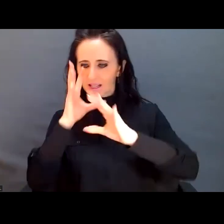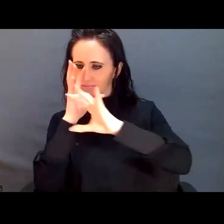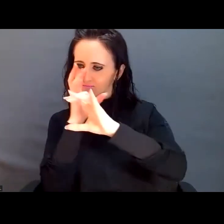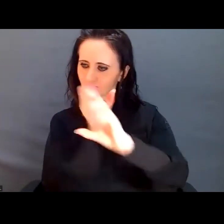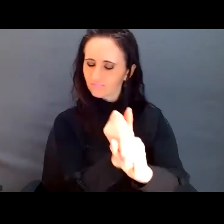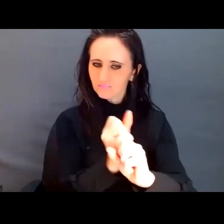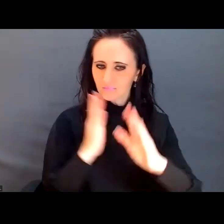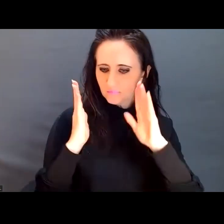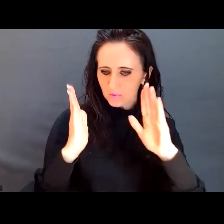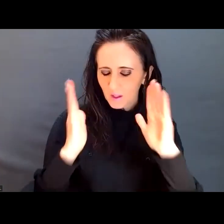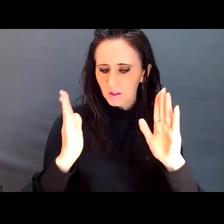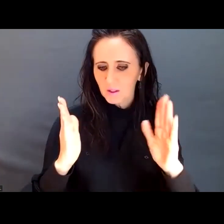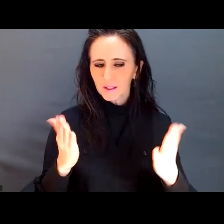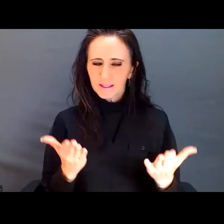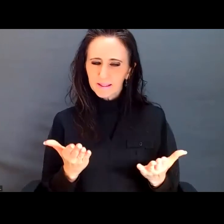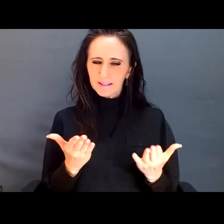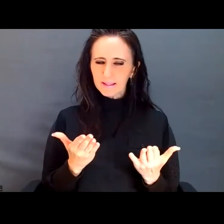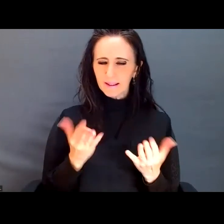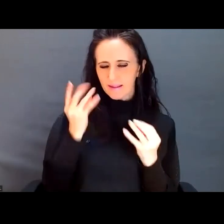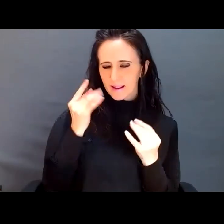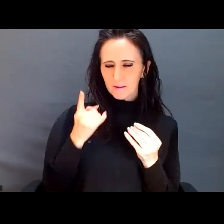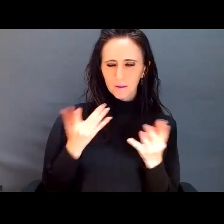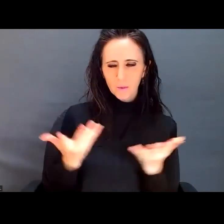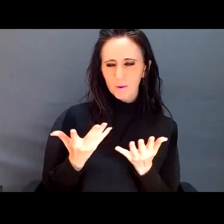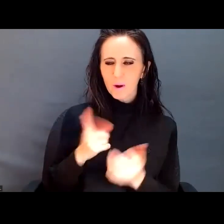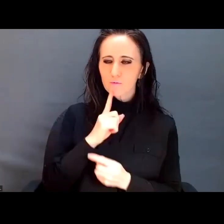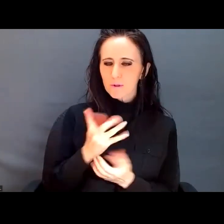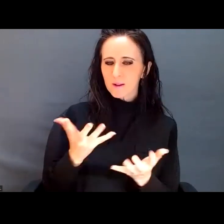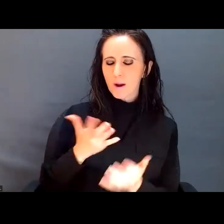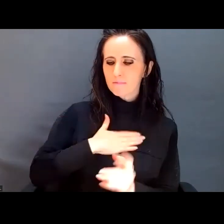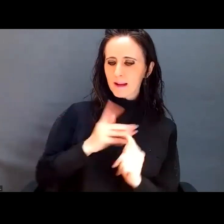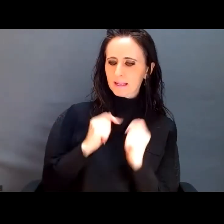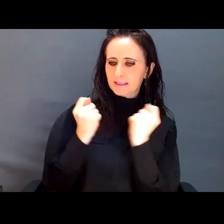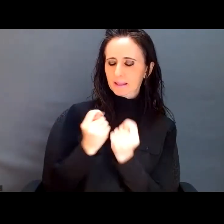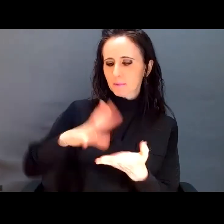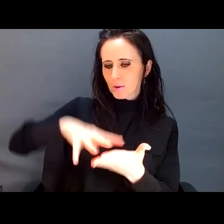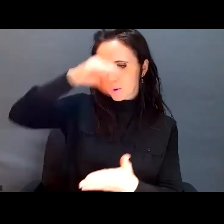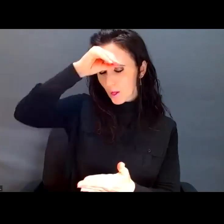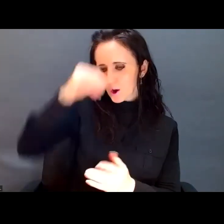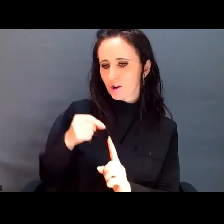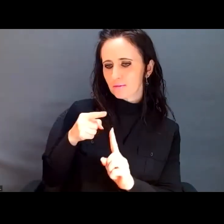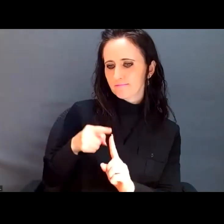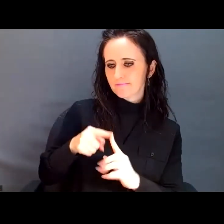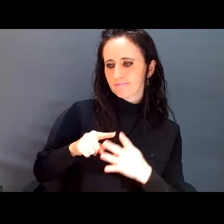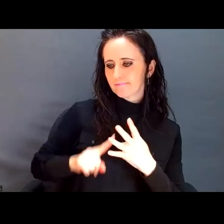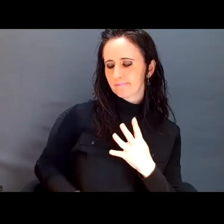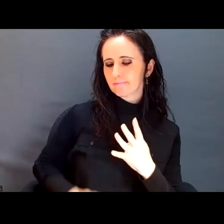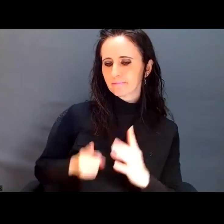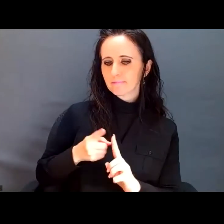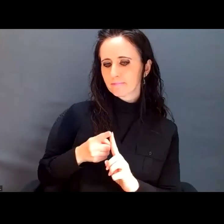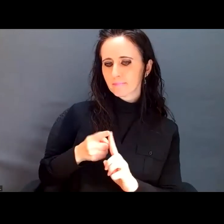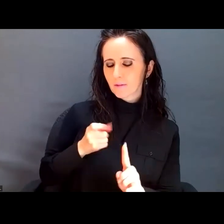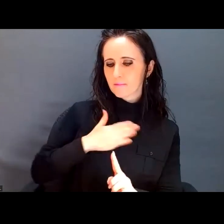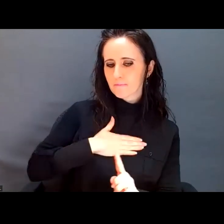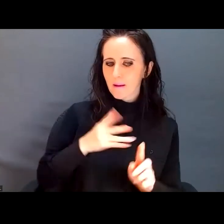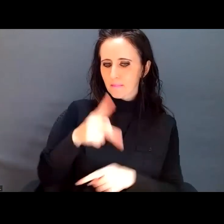I really need people to know from my PowerPoint? 1, 2, 3 things max is what's going to stick in their